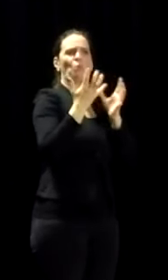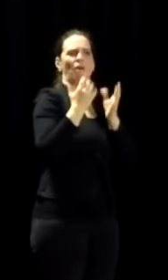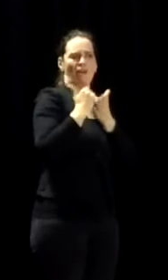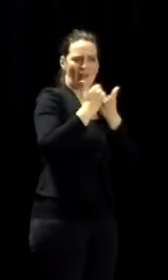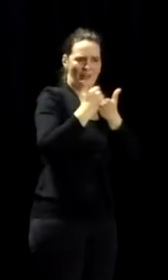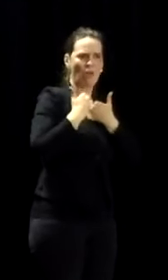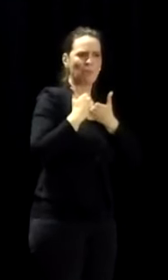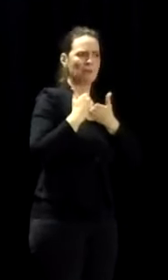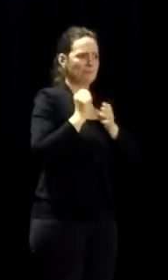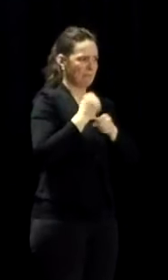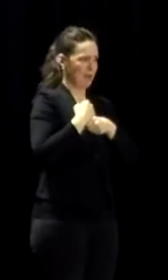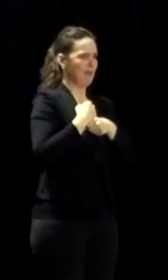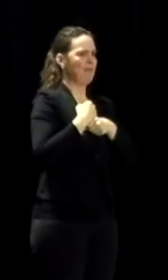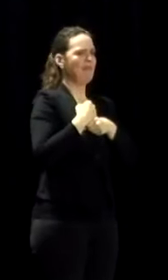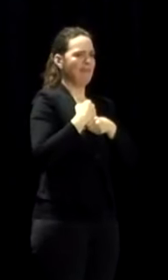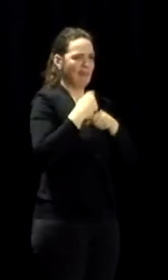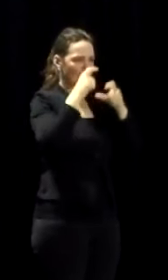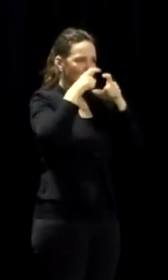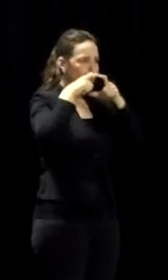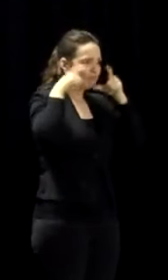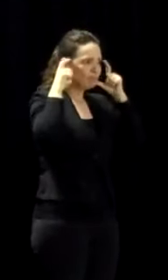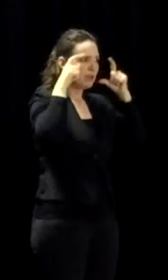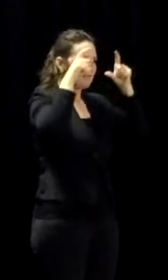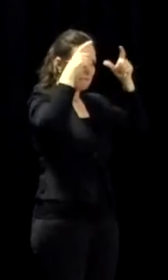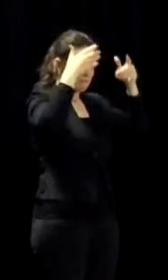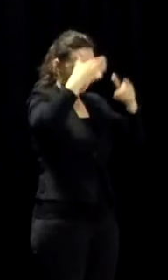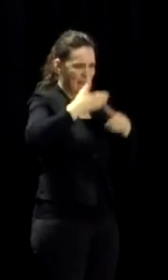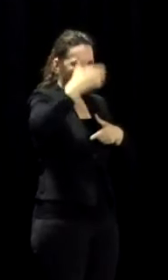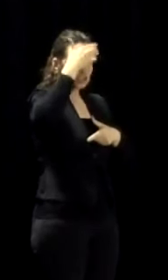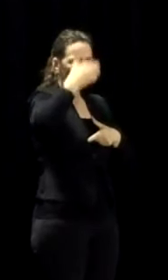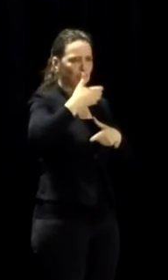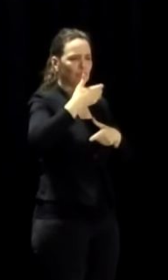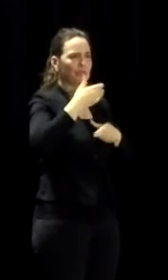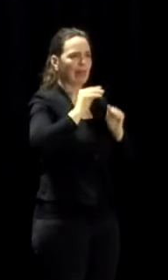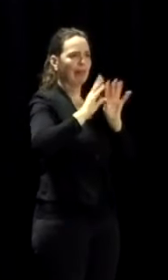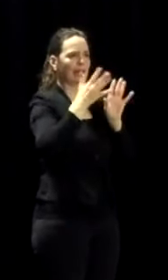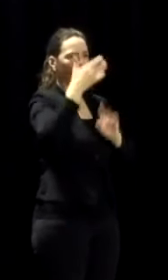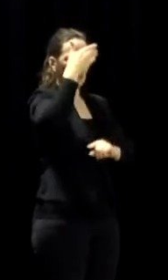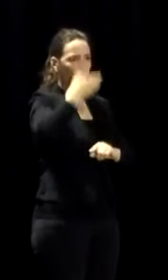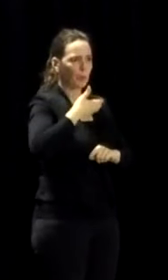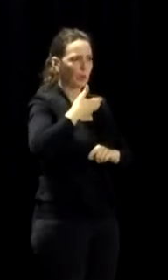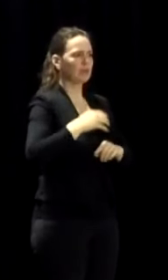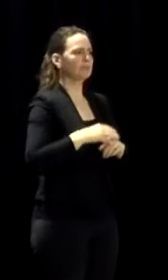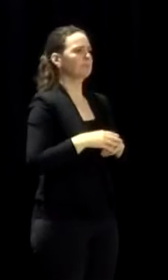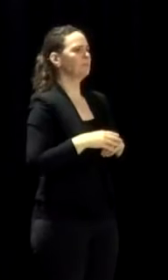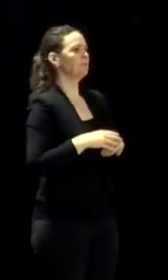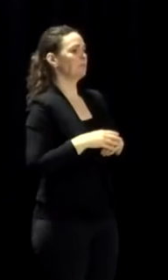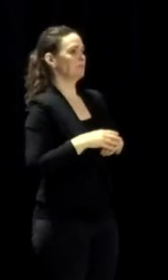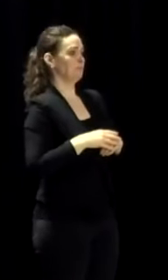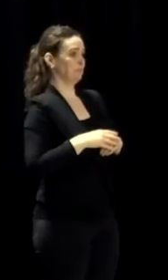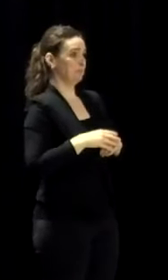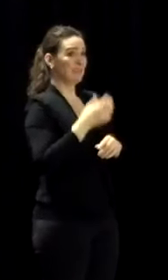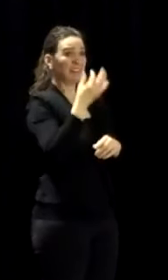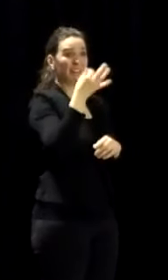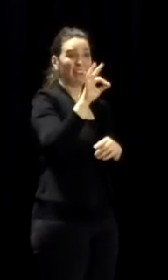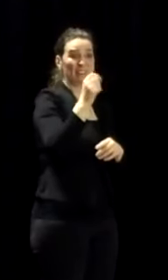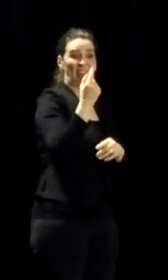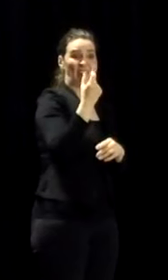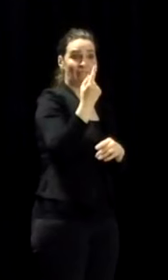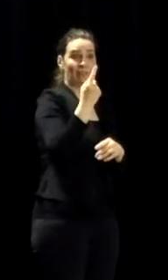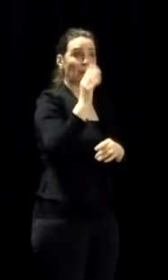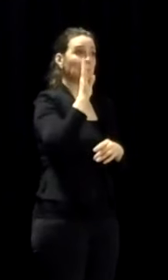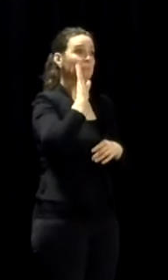other sanitizer being done. We got to make sure 1911 is still producing what they originally produced too. But in addition to